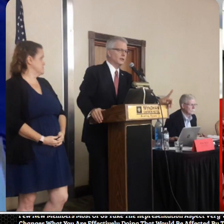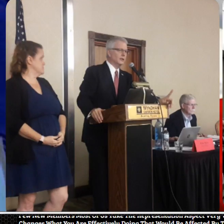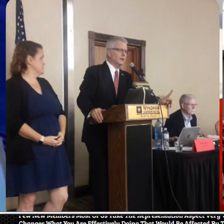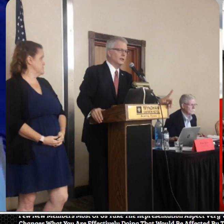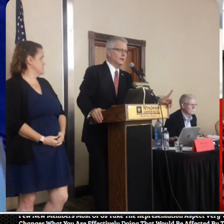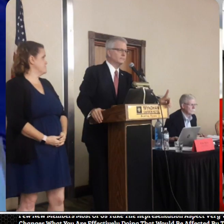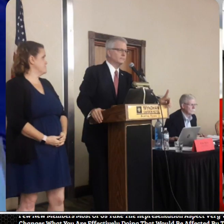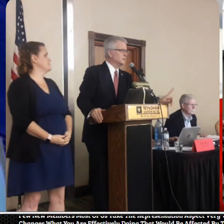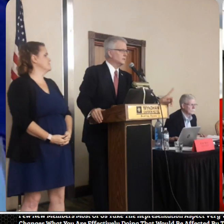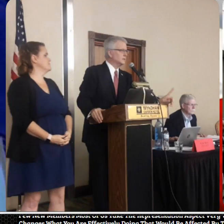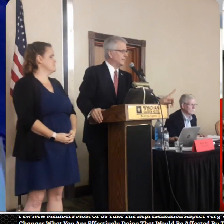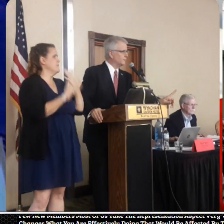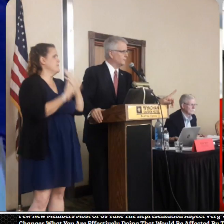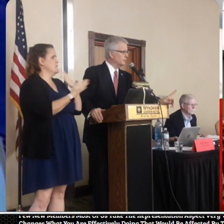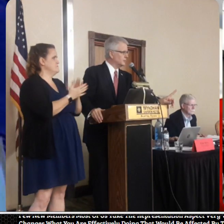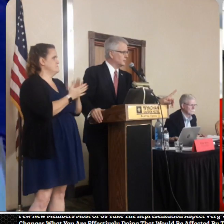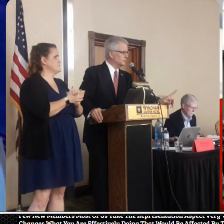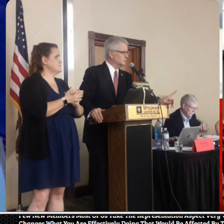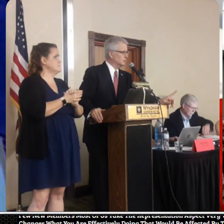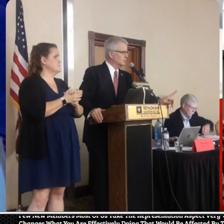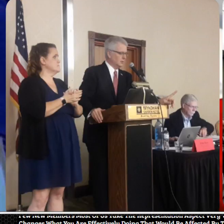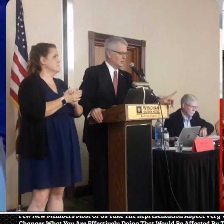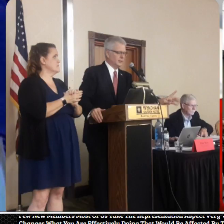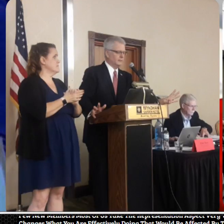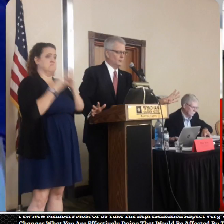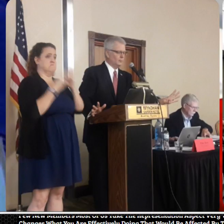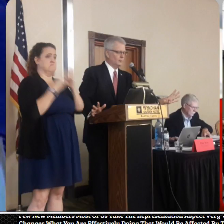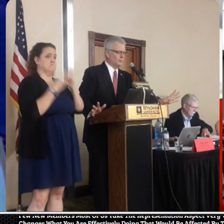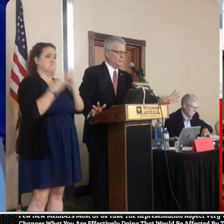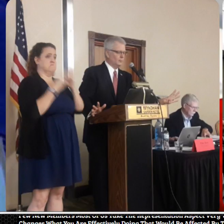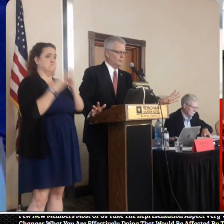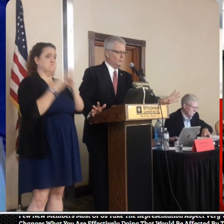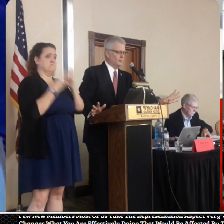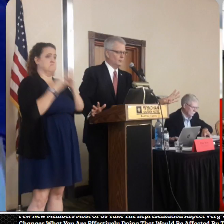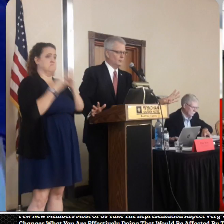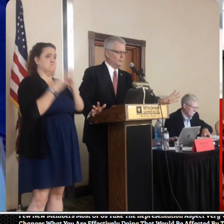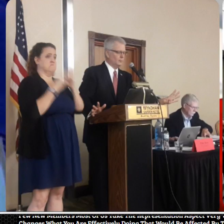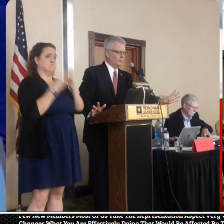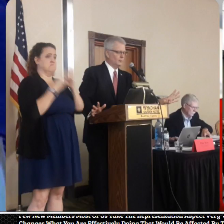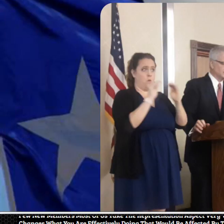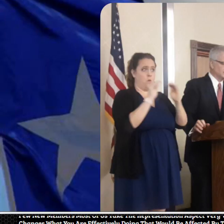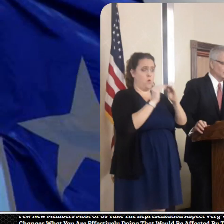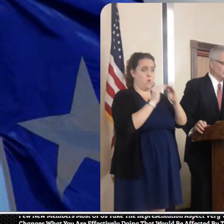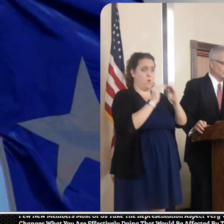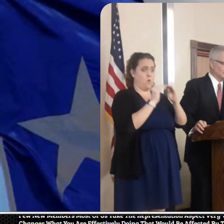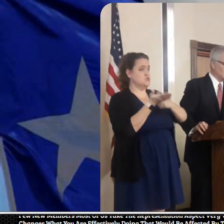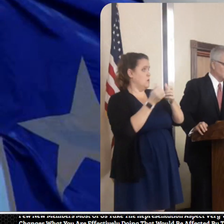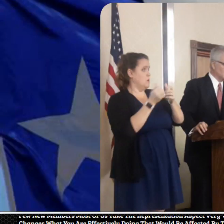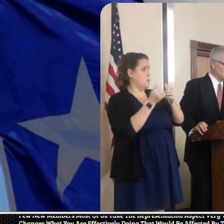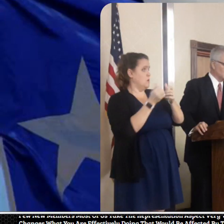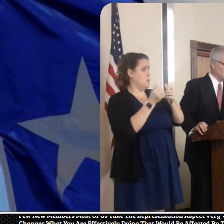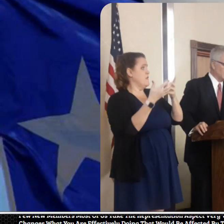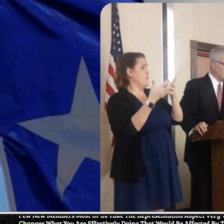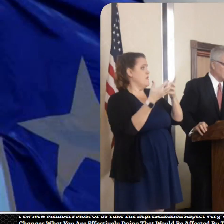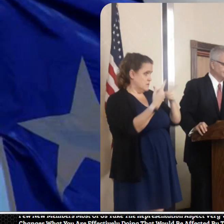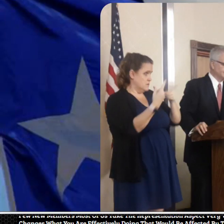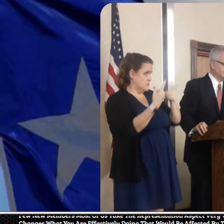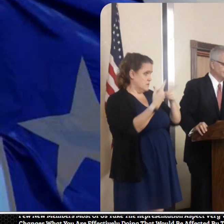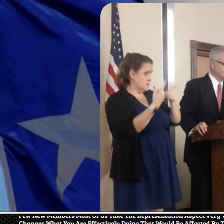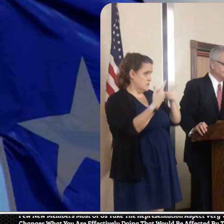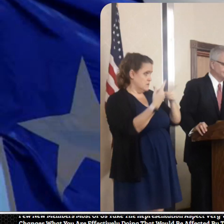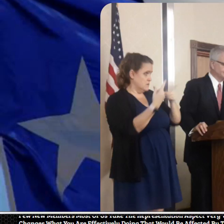Seeing no further discussion, without objection, we'll waive the roll call requirement. All